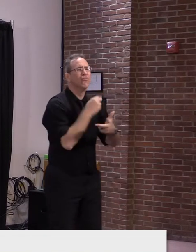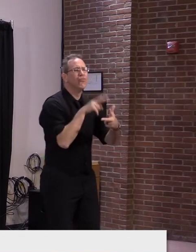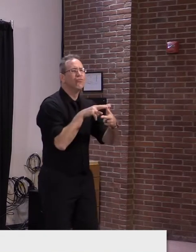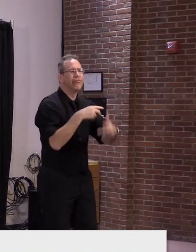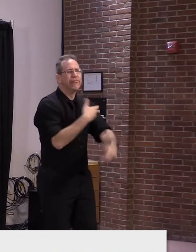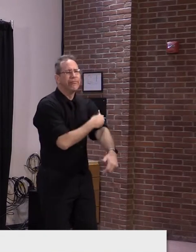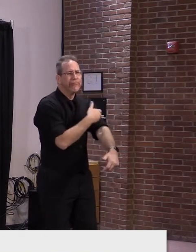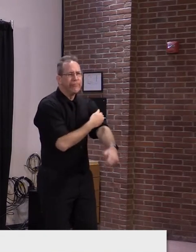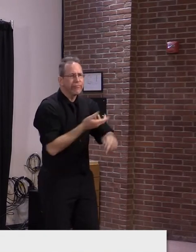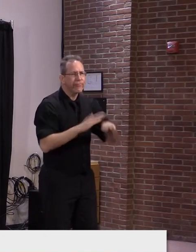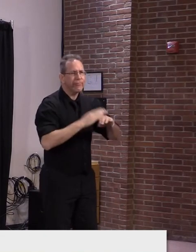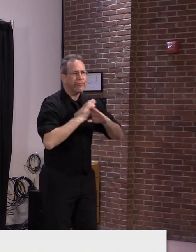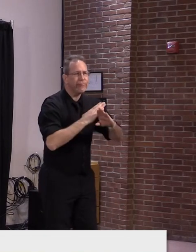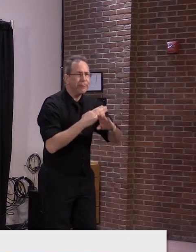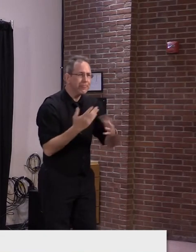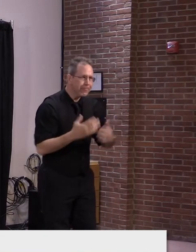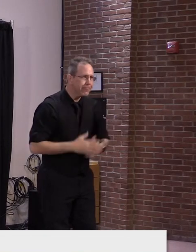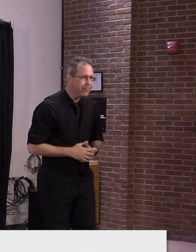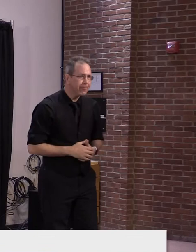Thank you very much.